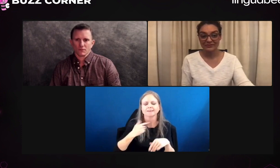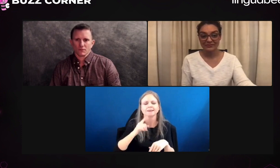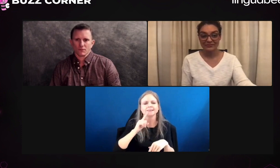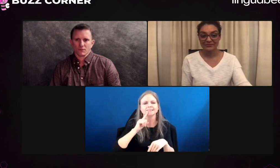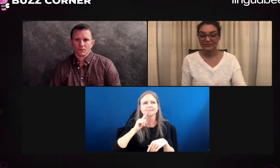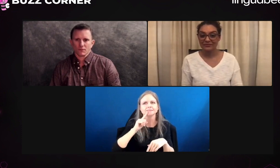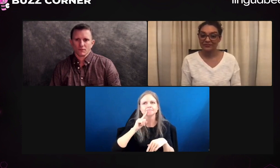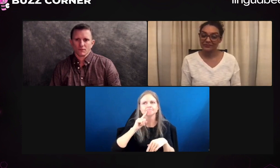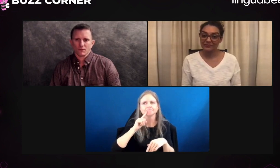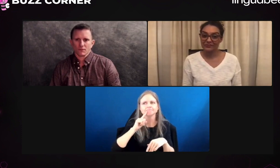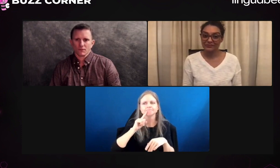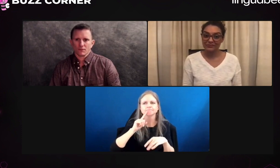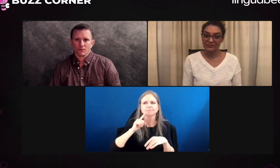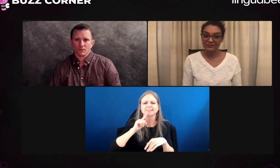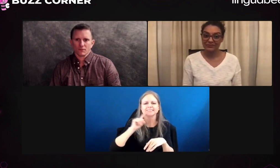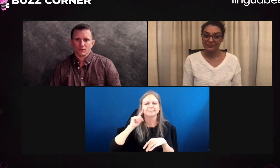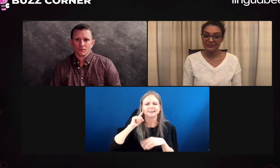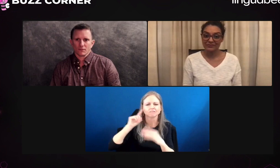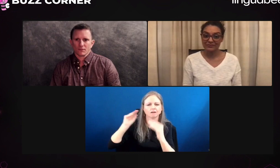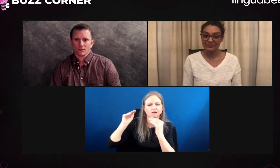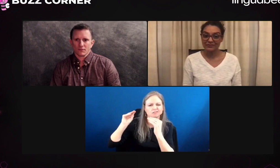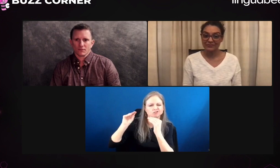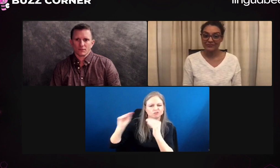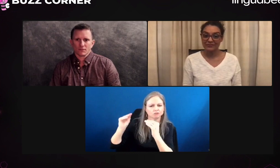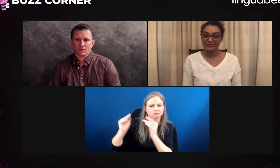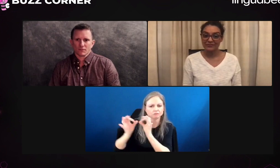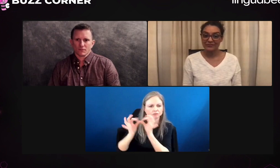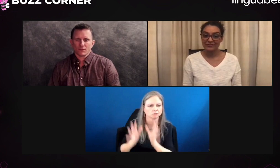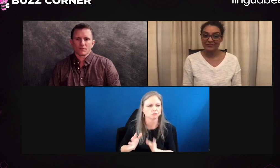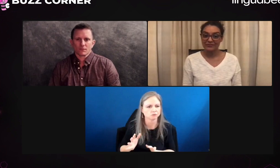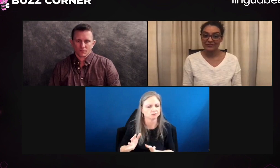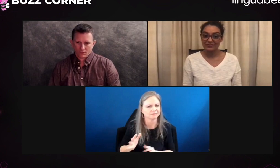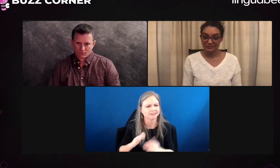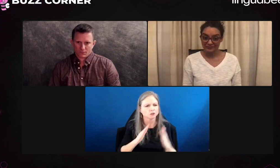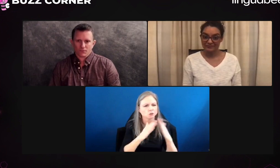good interpreters, well, or, you know, maybe not specifically good interpreters, but